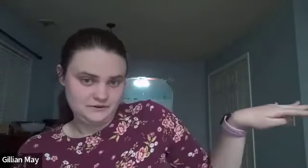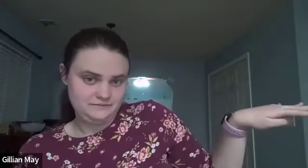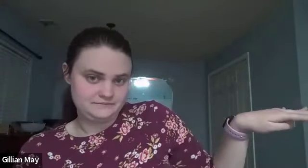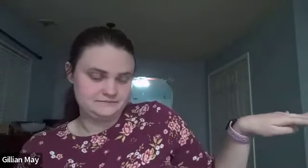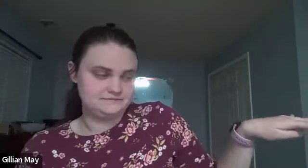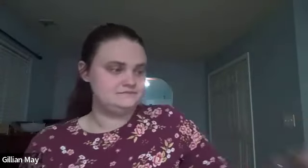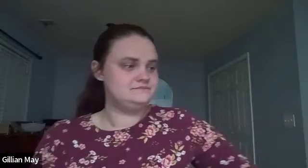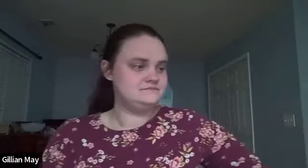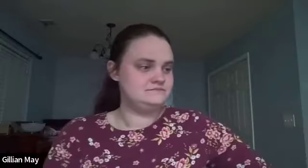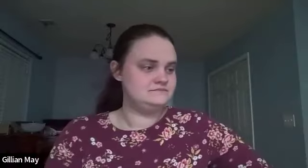Ignore.